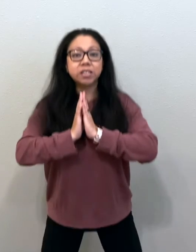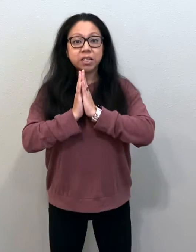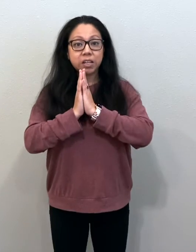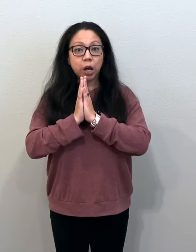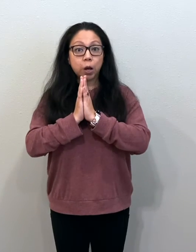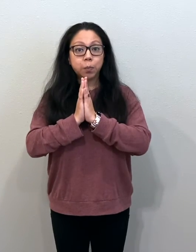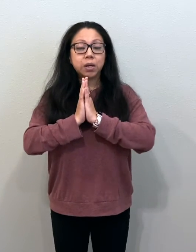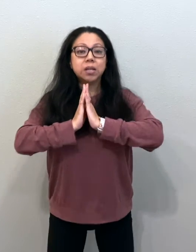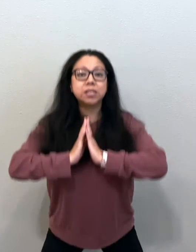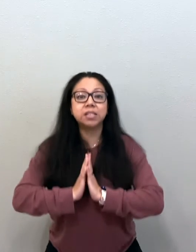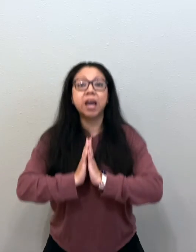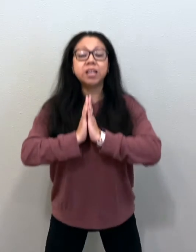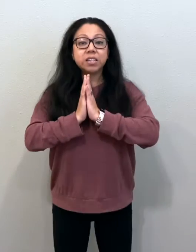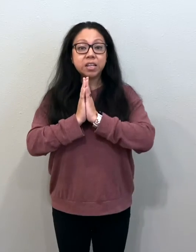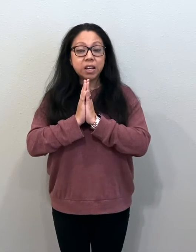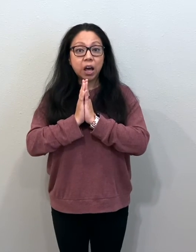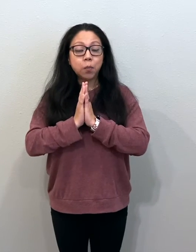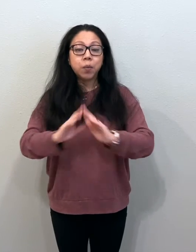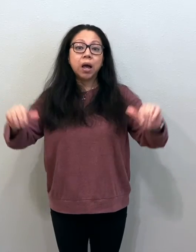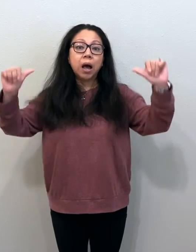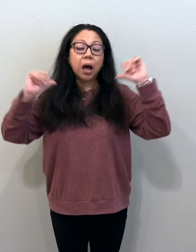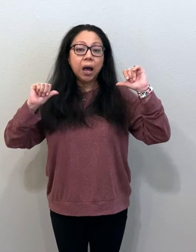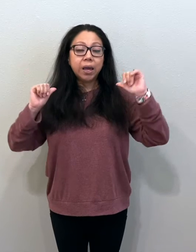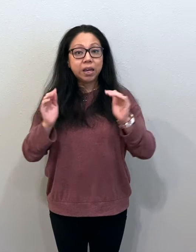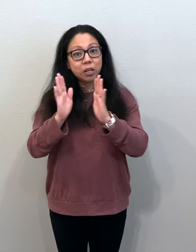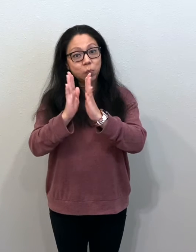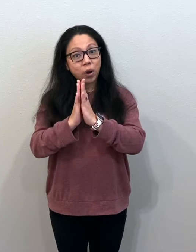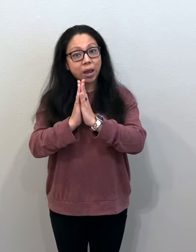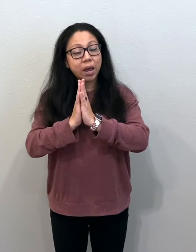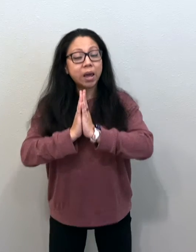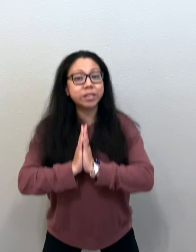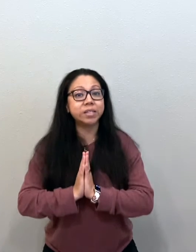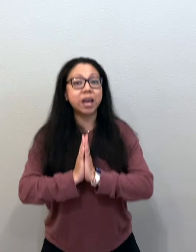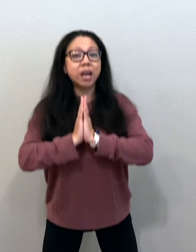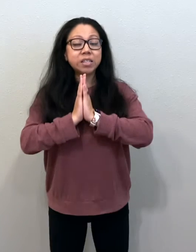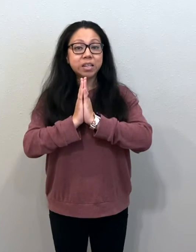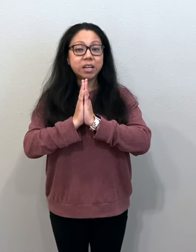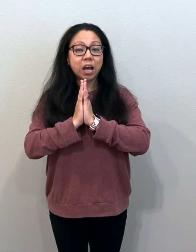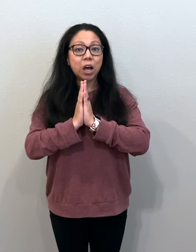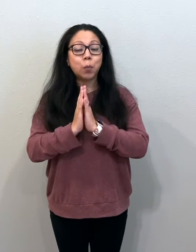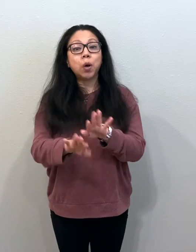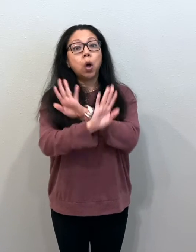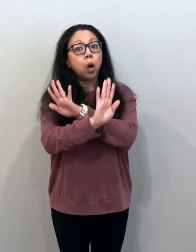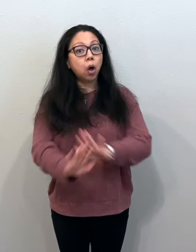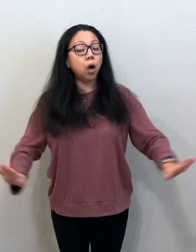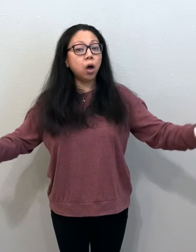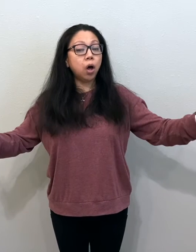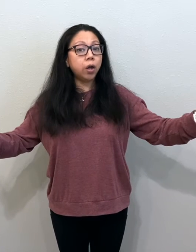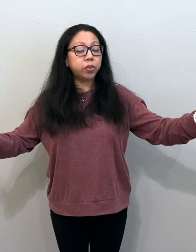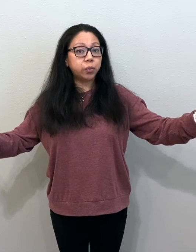standing up, standing up. I can pray standing up all